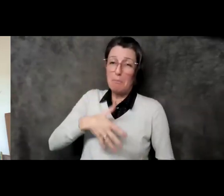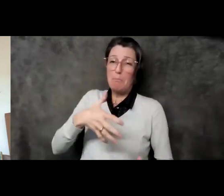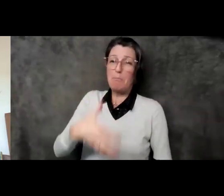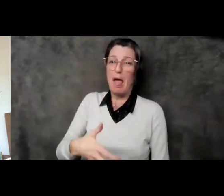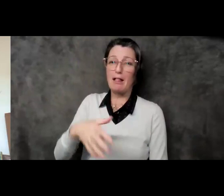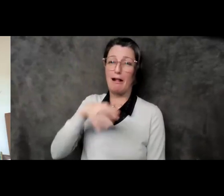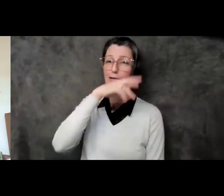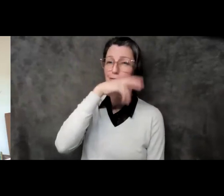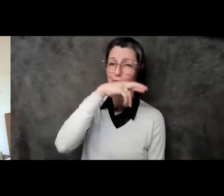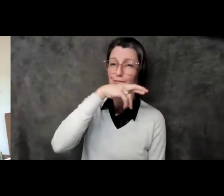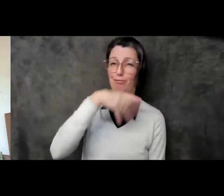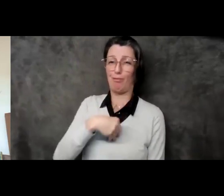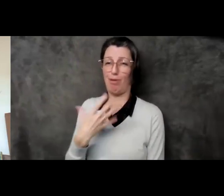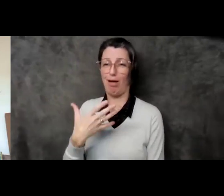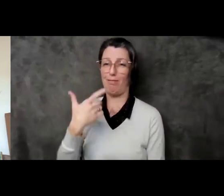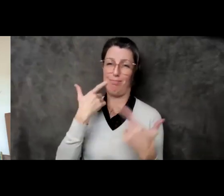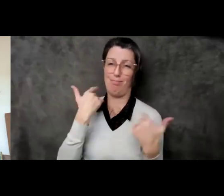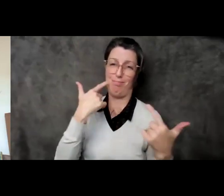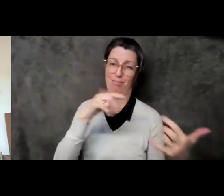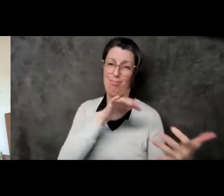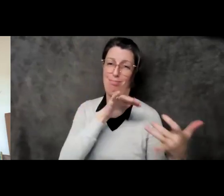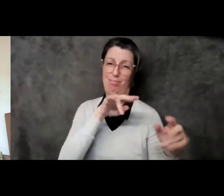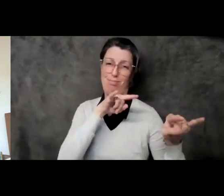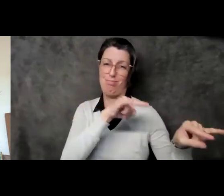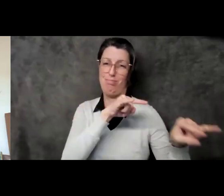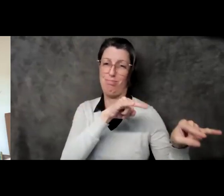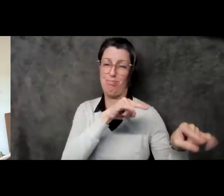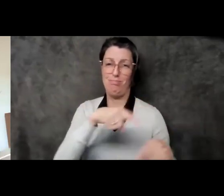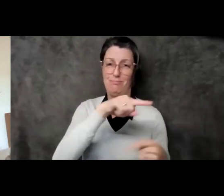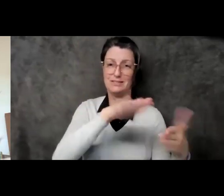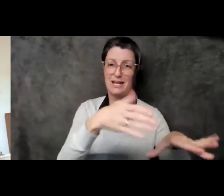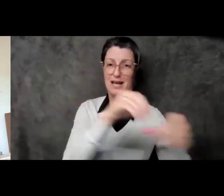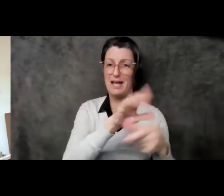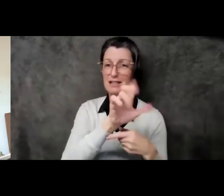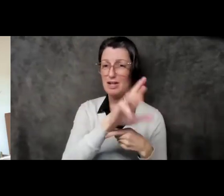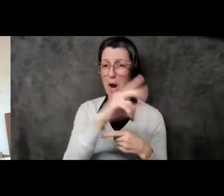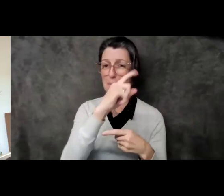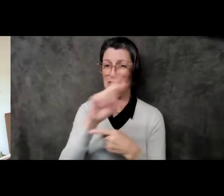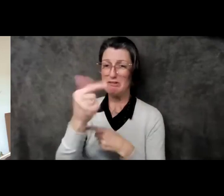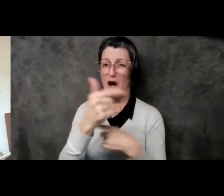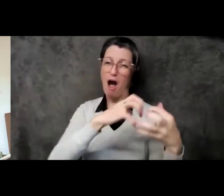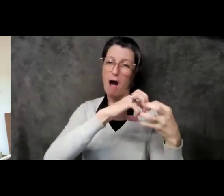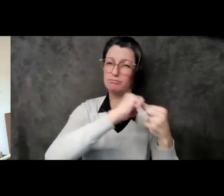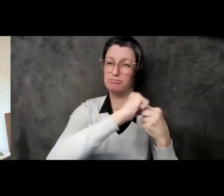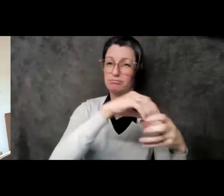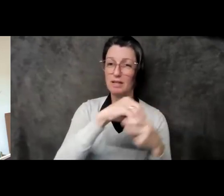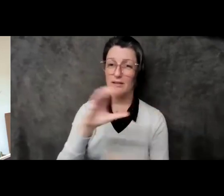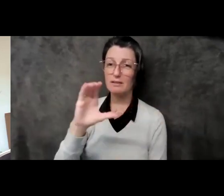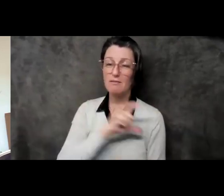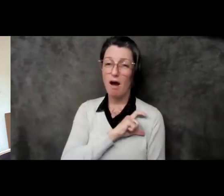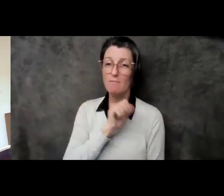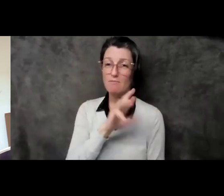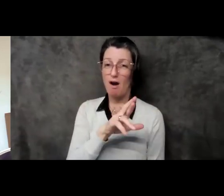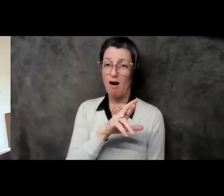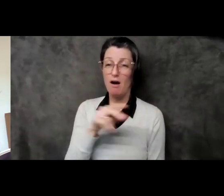laughter, the blood, the horrific carnage told 40 years later with such immediacy and precision, you can